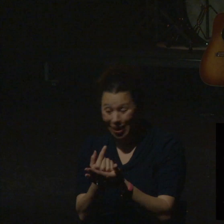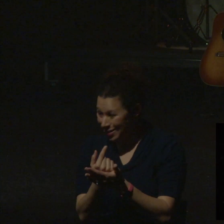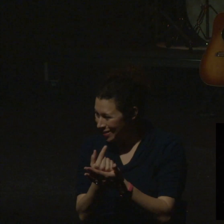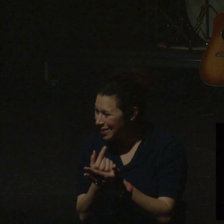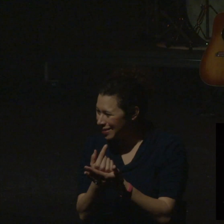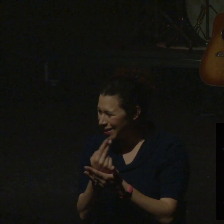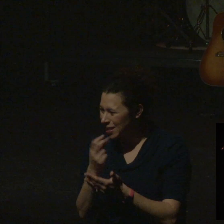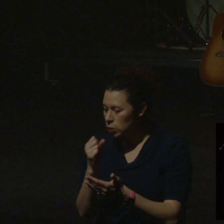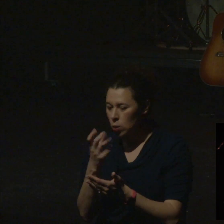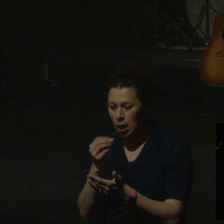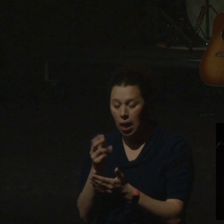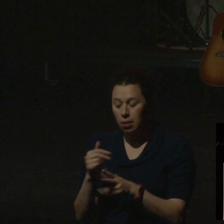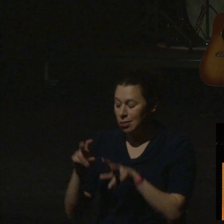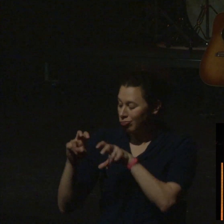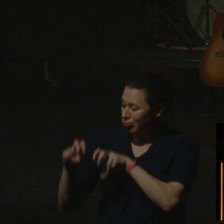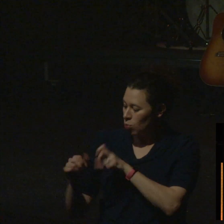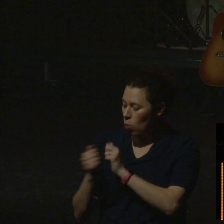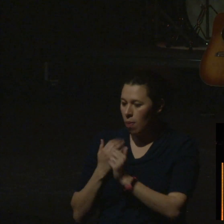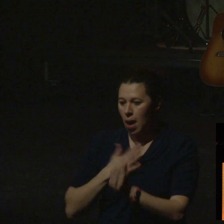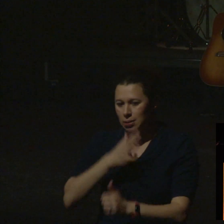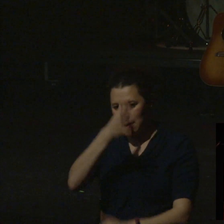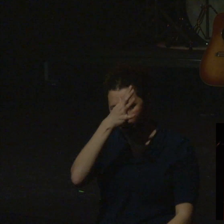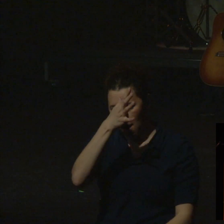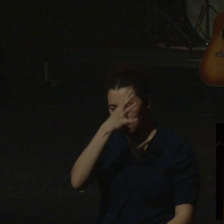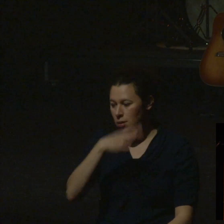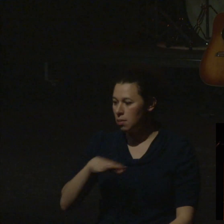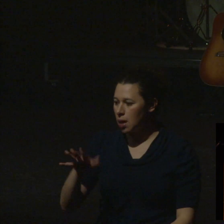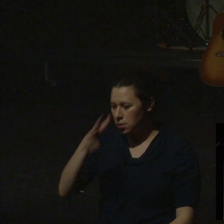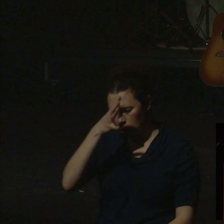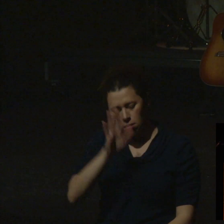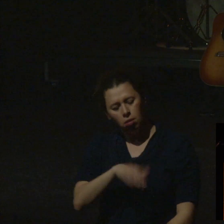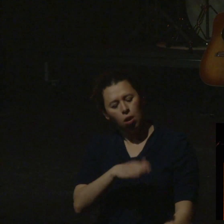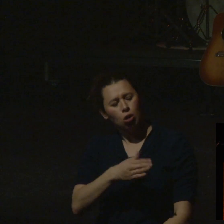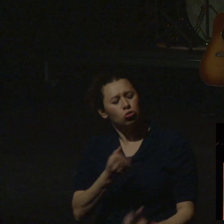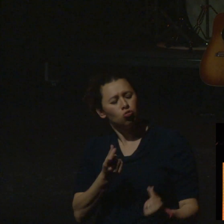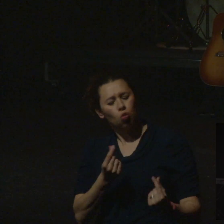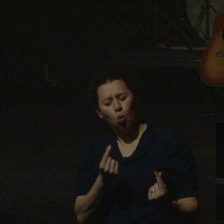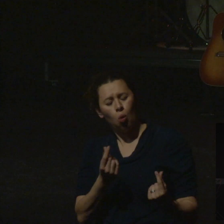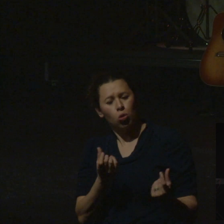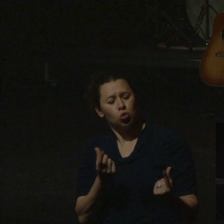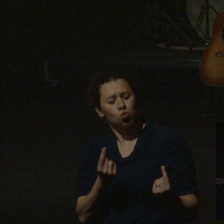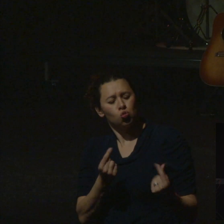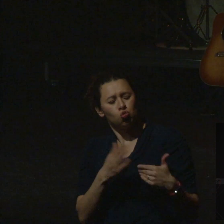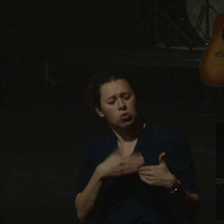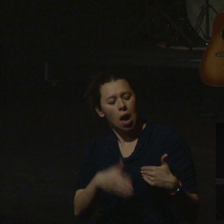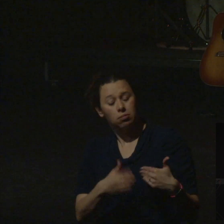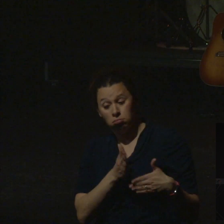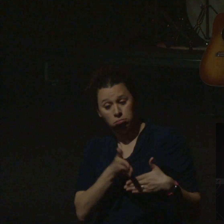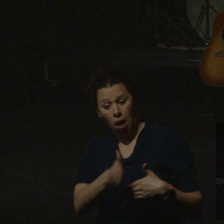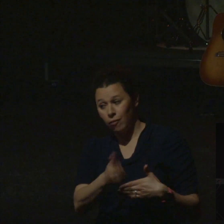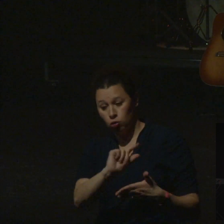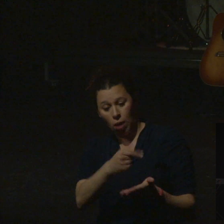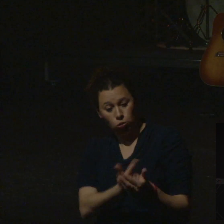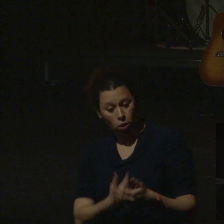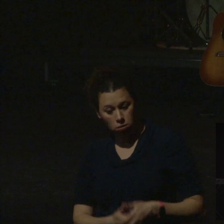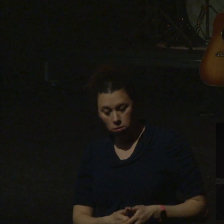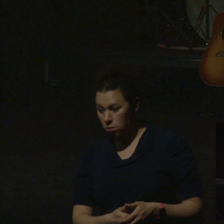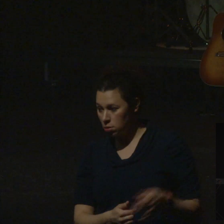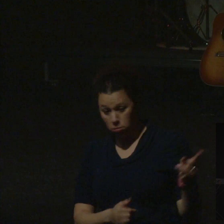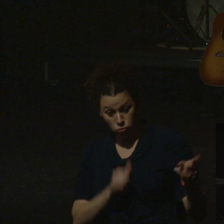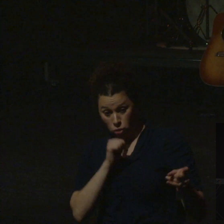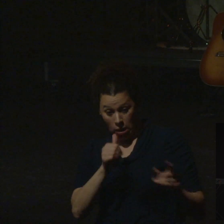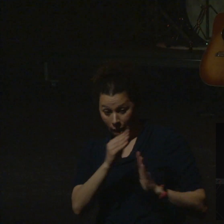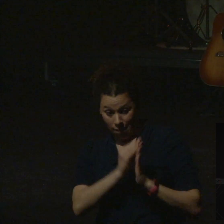having a conversation with my dad. And he's like, hey, man, what's next for you? Because you ain't filled out a single